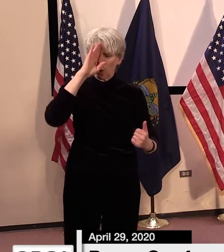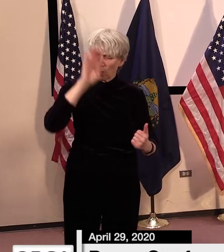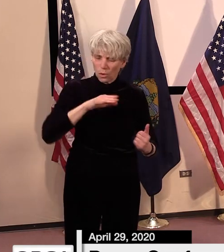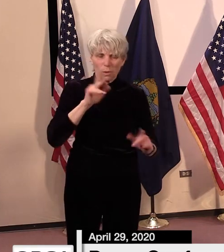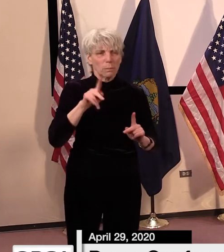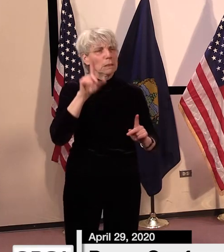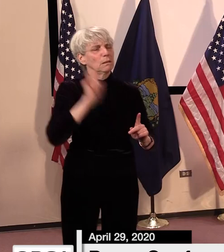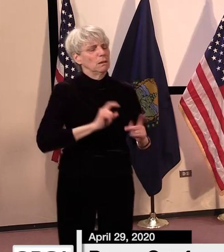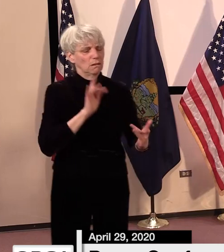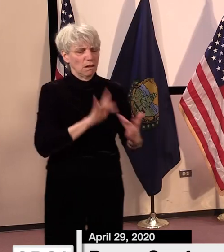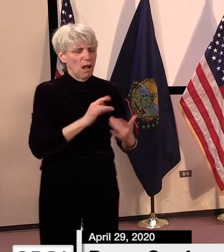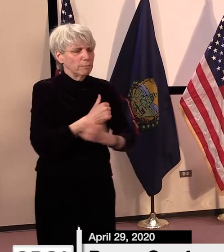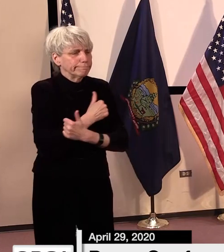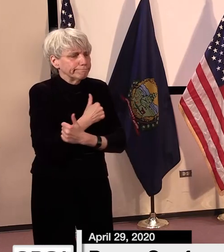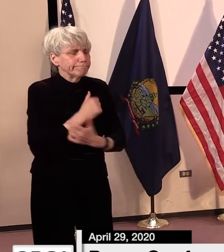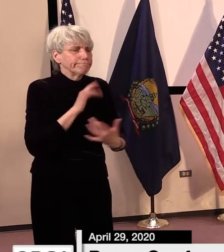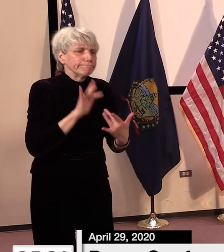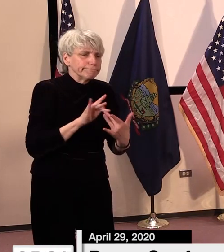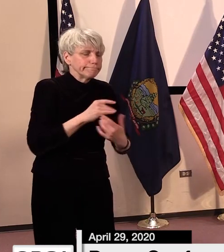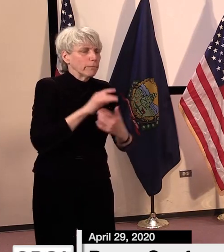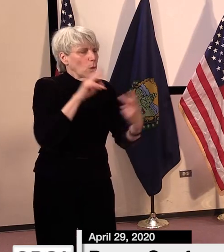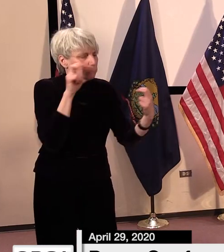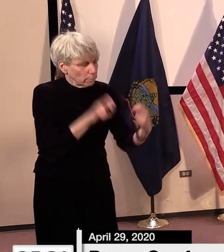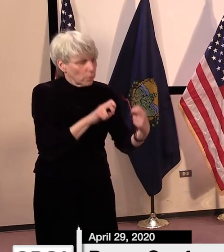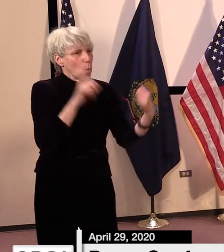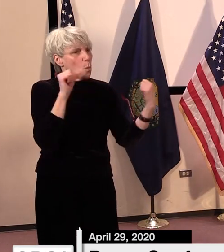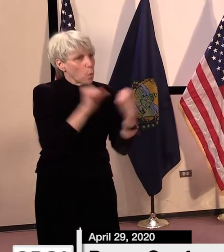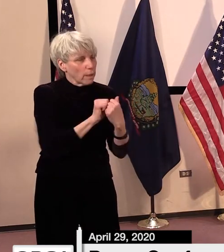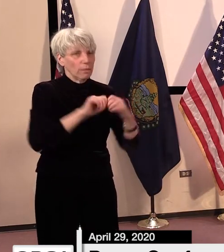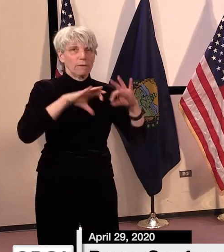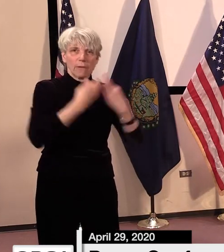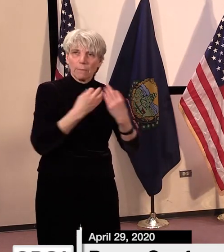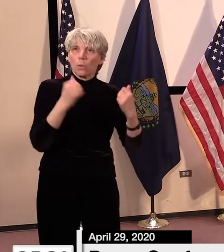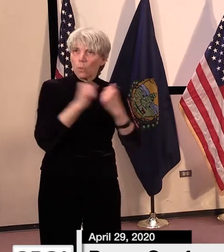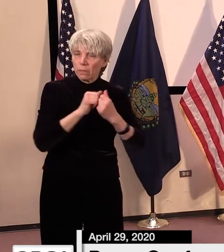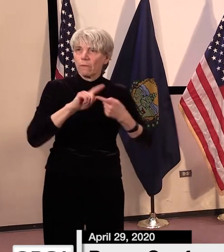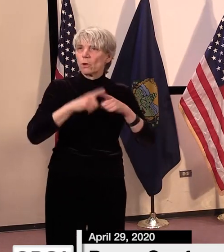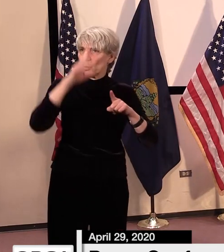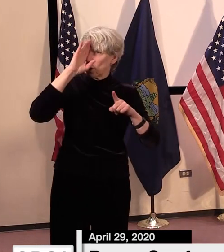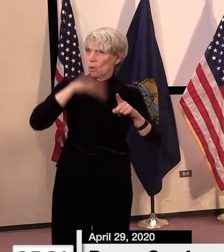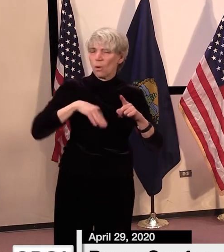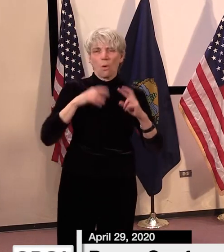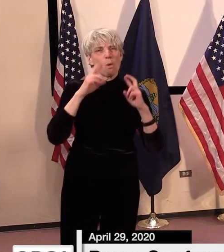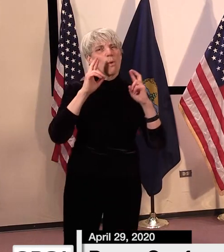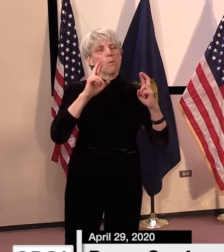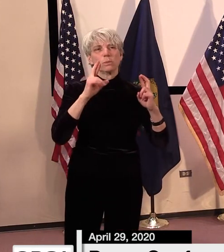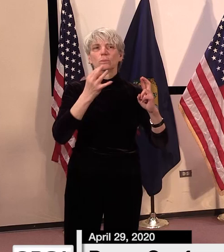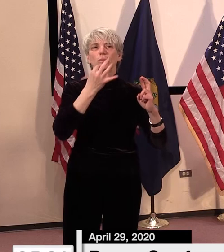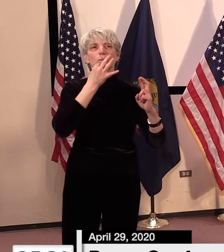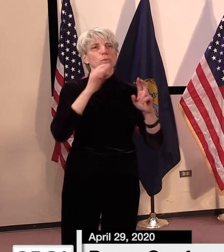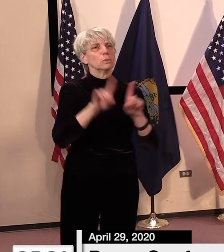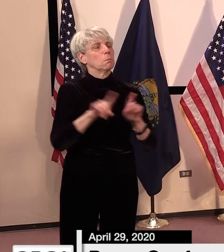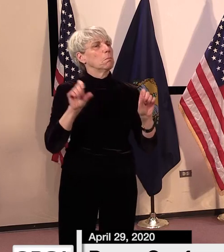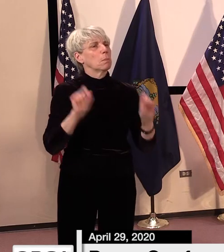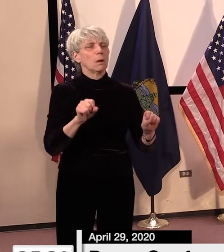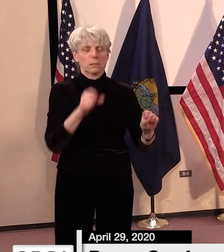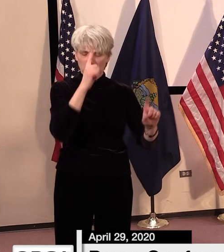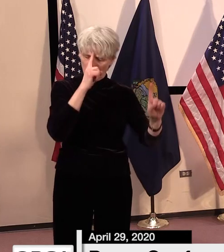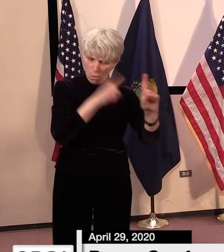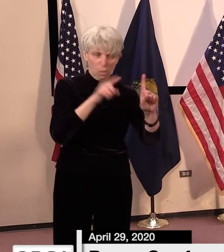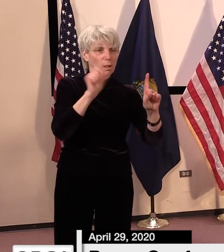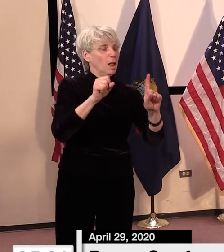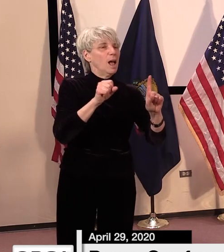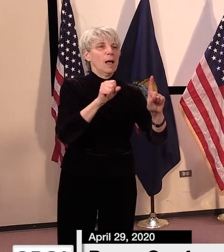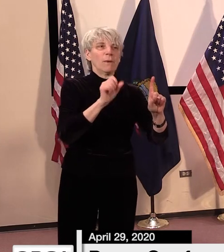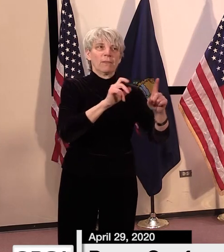to see our friends, and so forth. And we want to put everyone back together as quick as possible. But again, our primary focus,